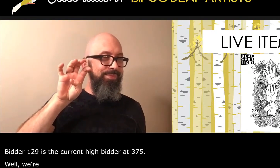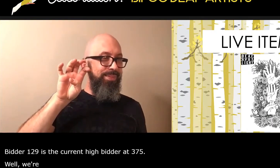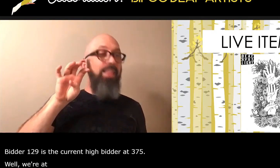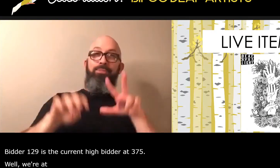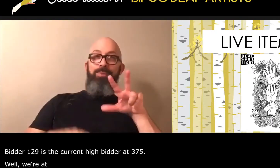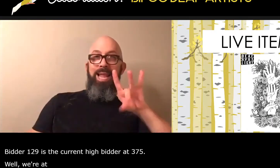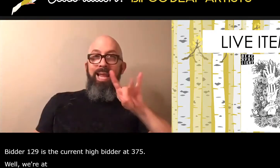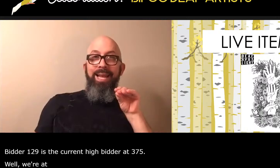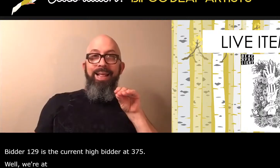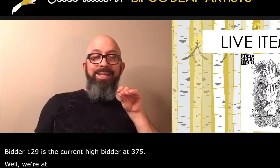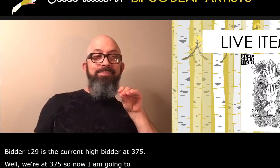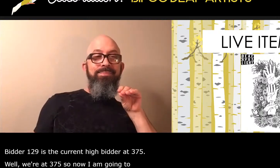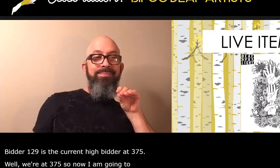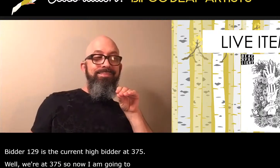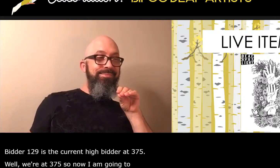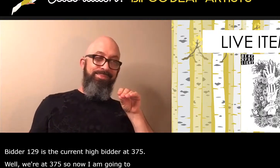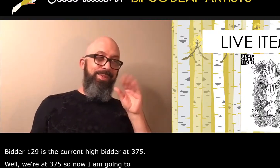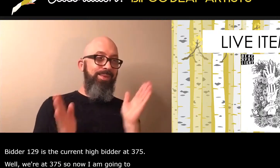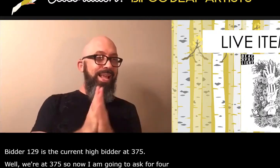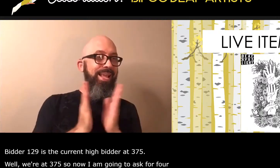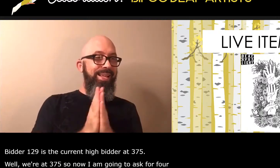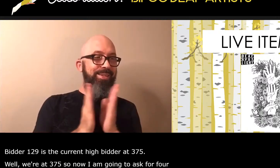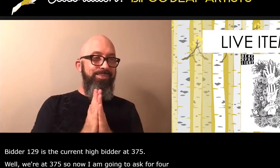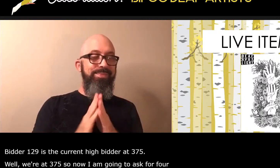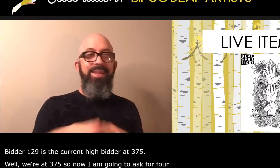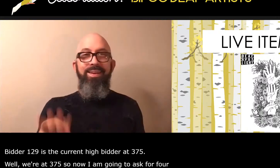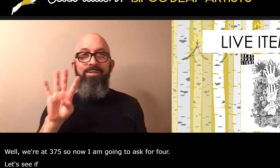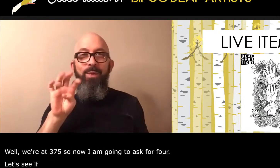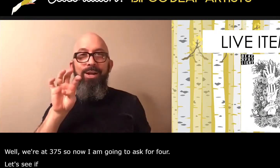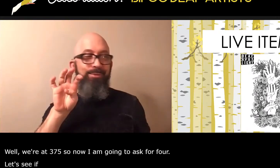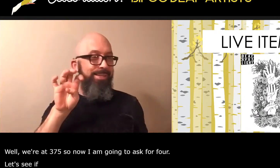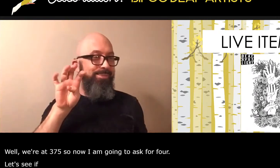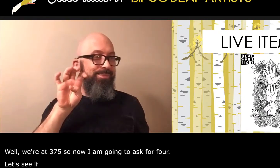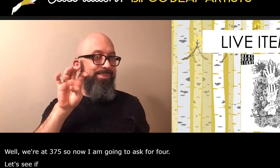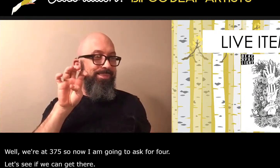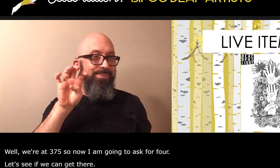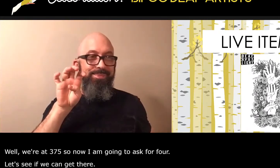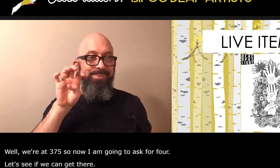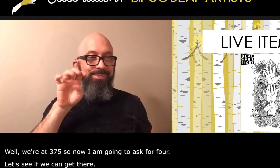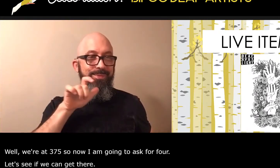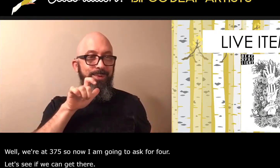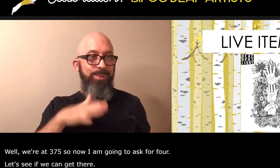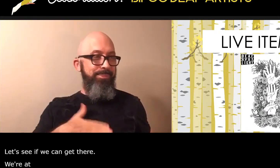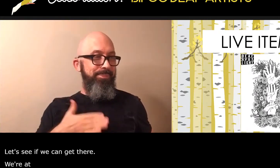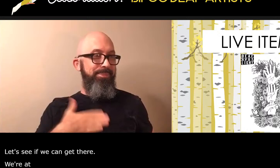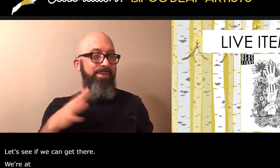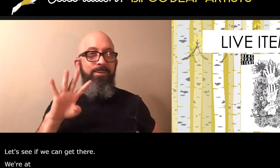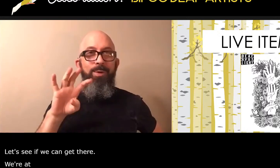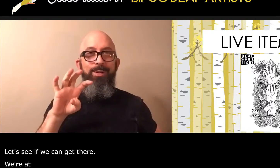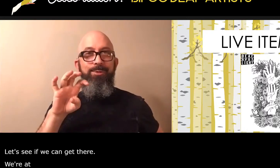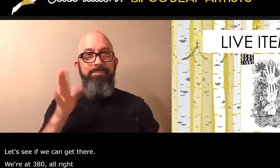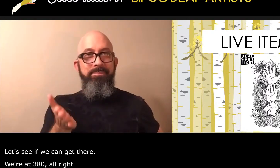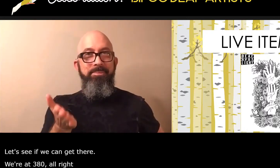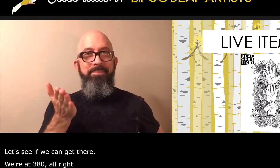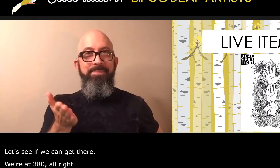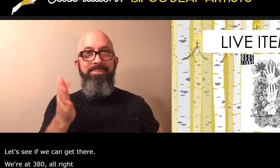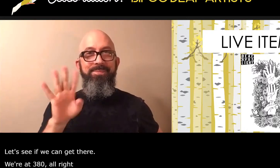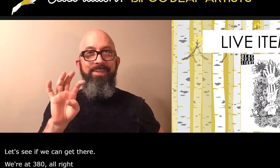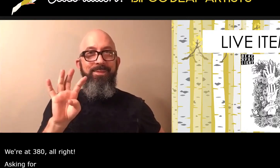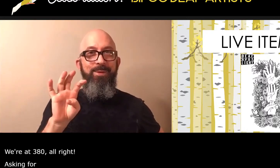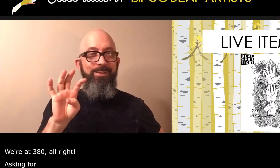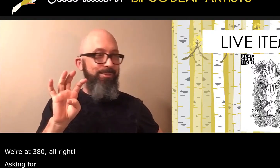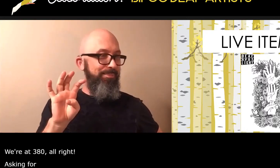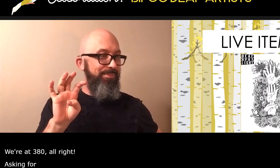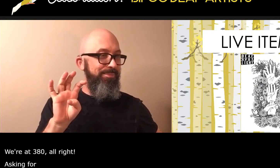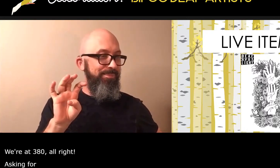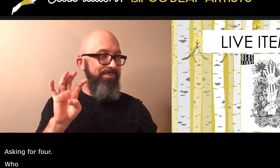4. Let's see if we can get there. We're at 380. All right. Asking for 4. Who's willing